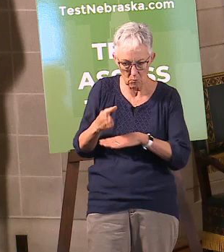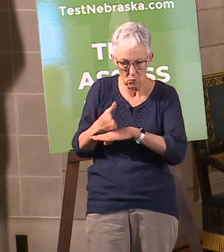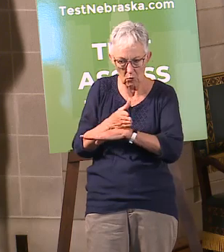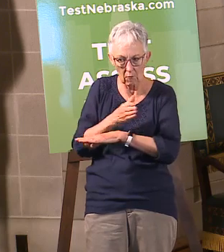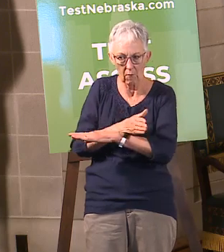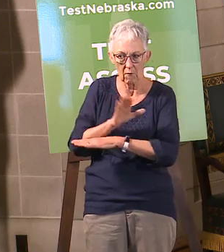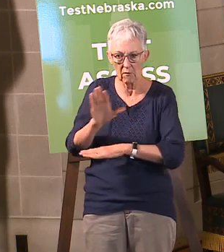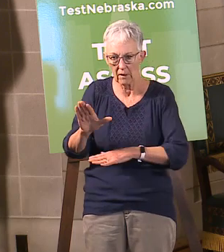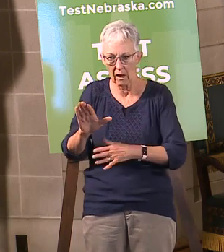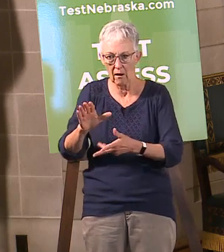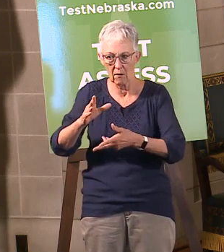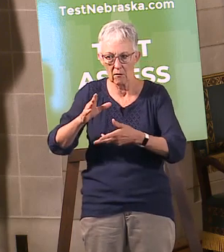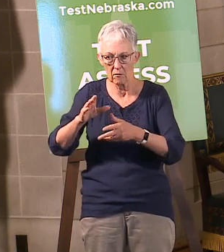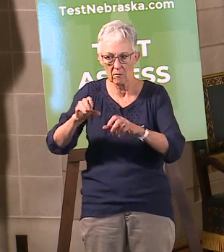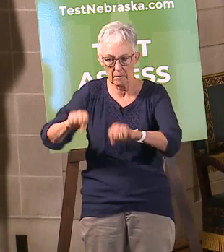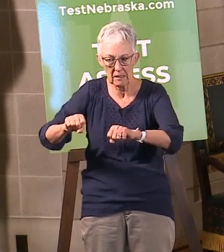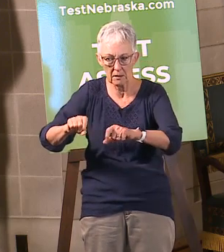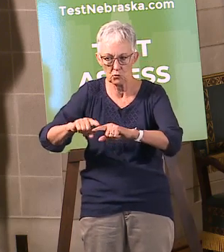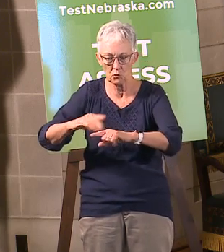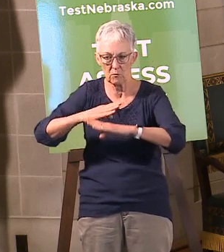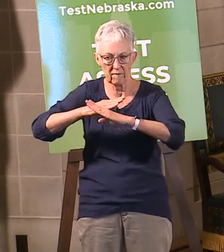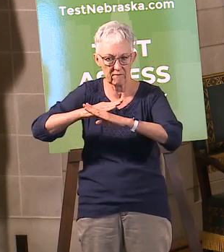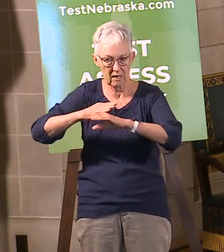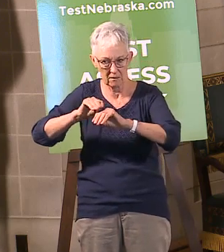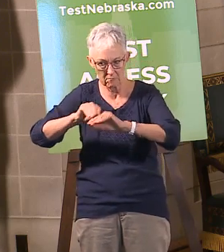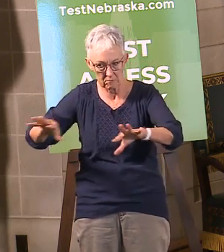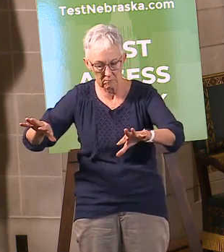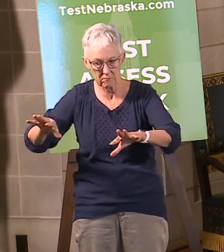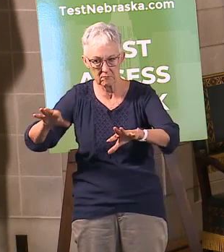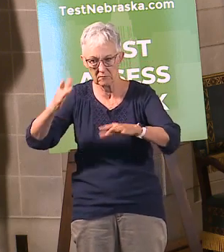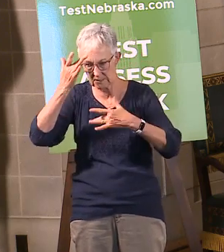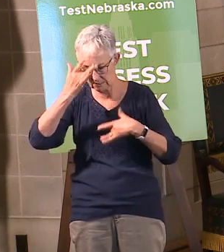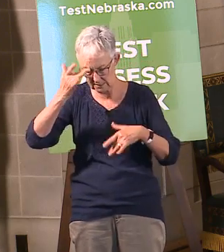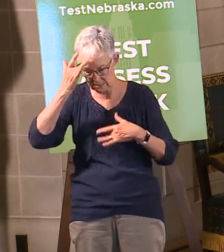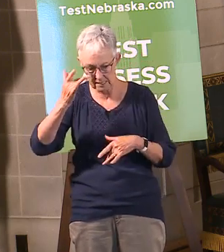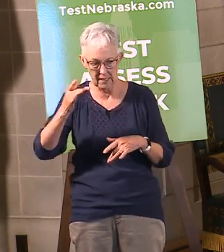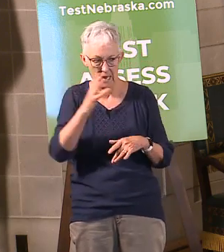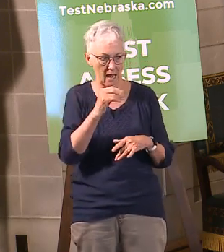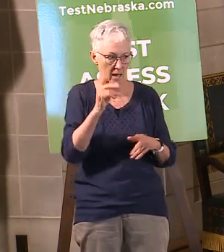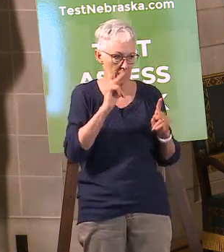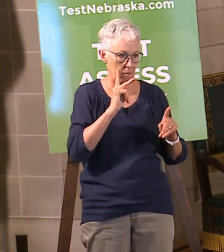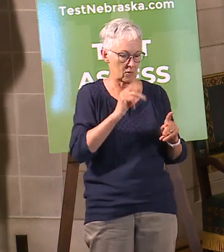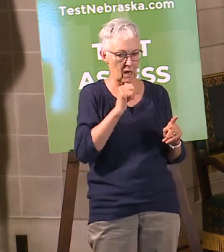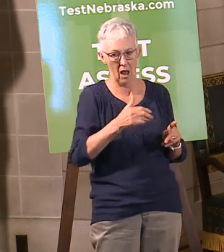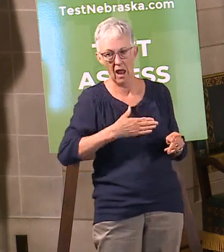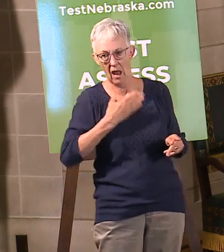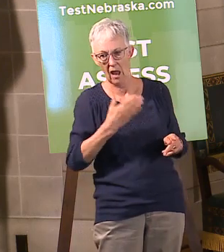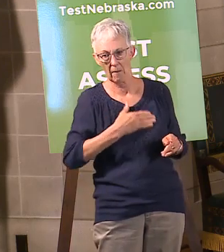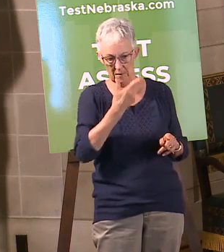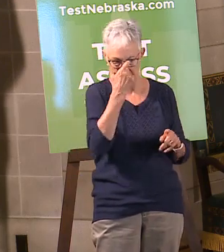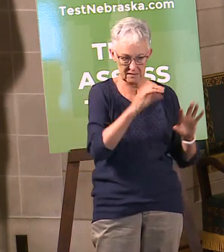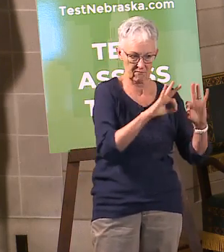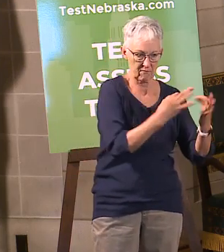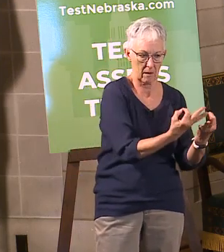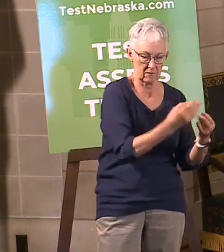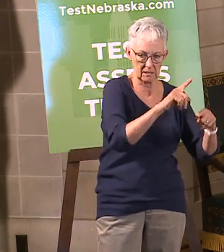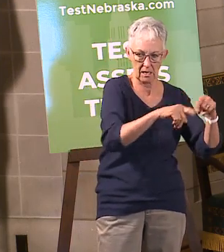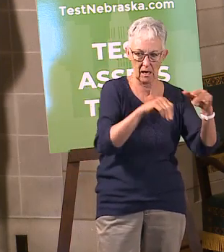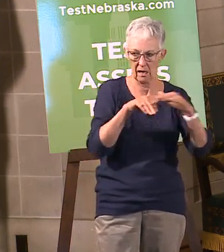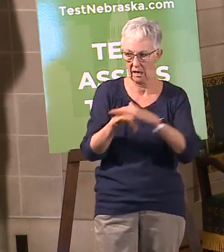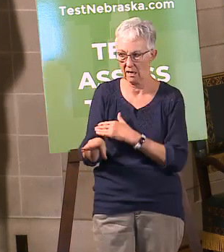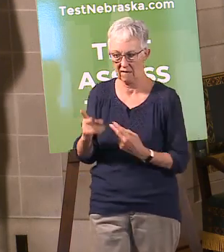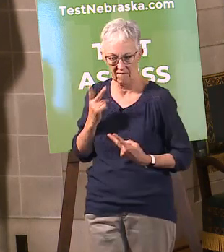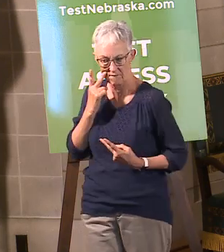to, again, have a plan in place to be able to manage those family visits so that we're not endangering the residents. It's why we, again, place a lot of priority